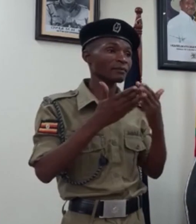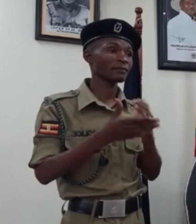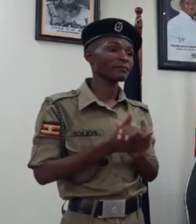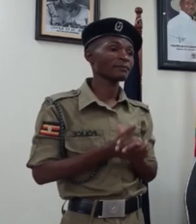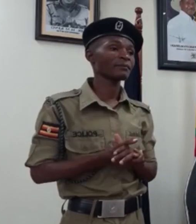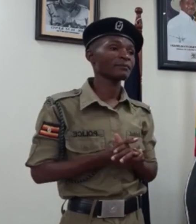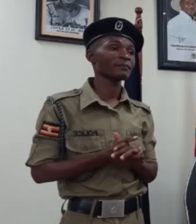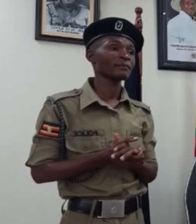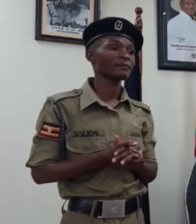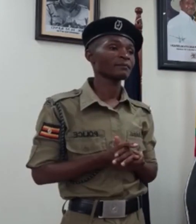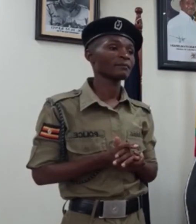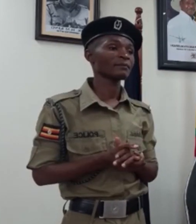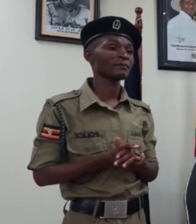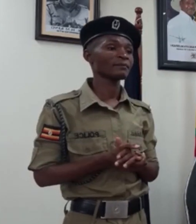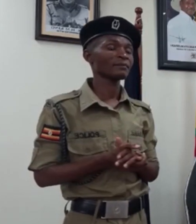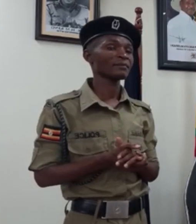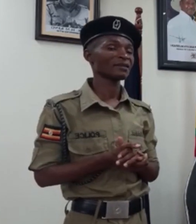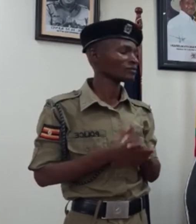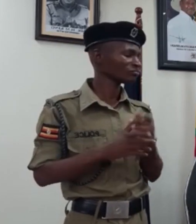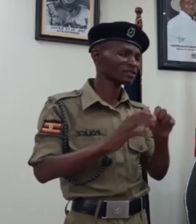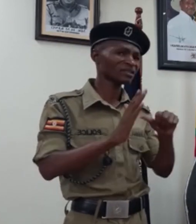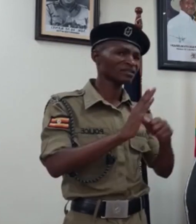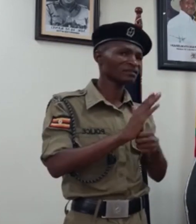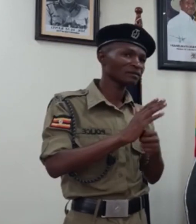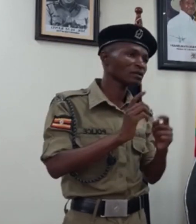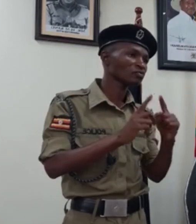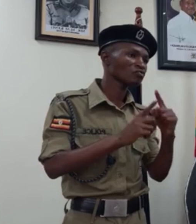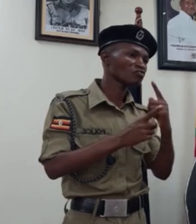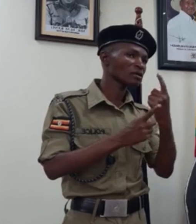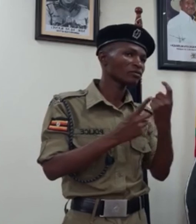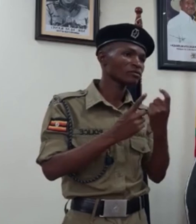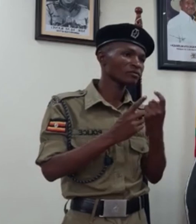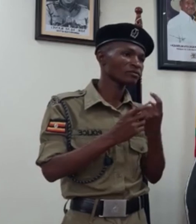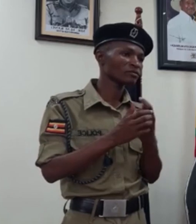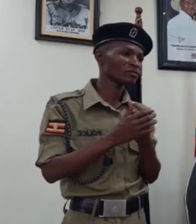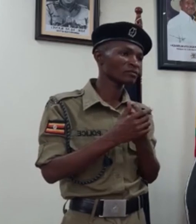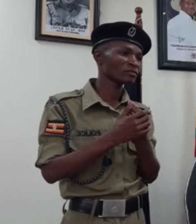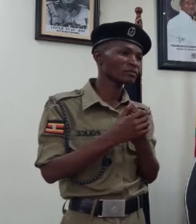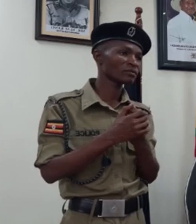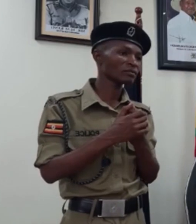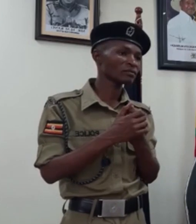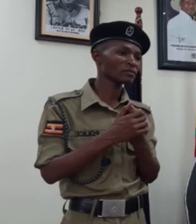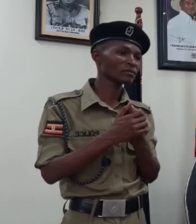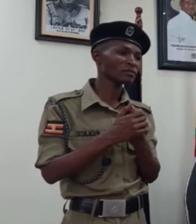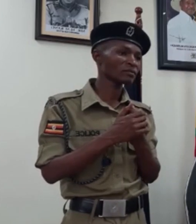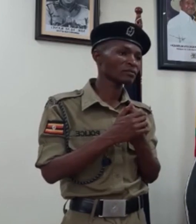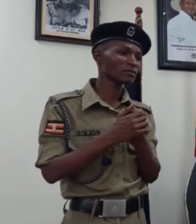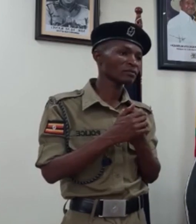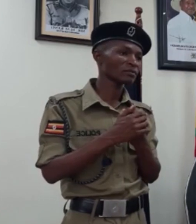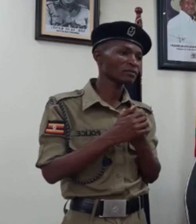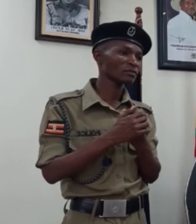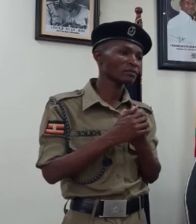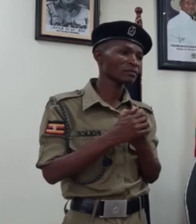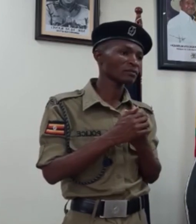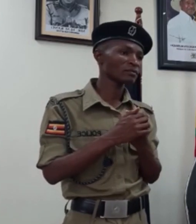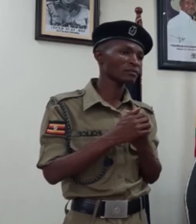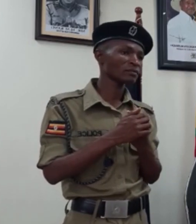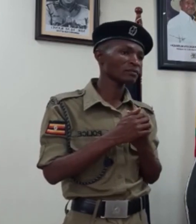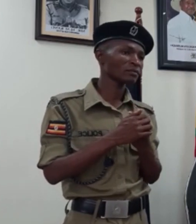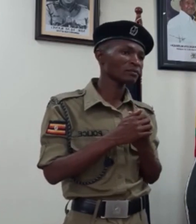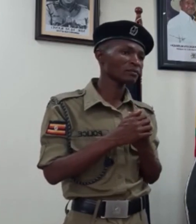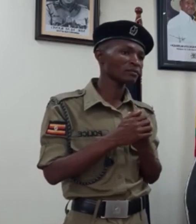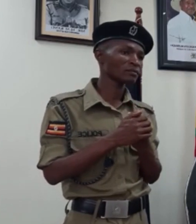fracture. That is why it needs very proper management. You get the point. So, thank you.